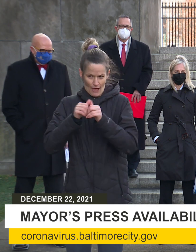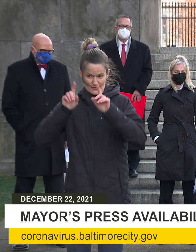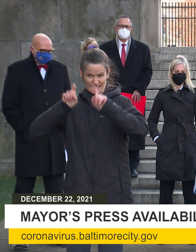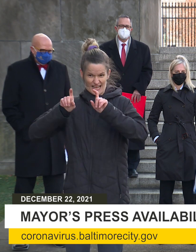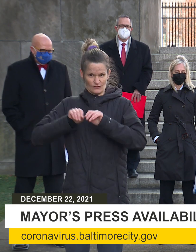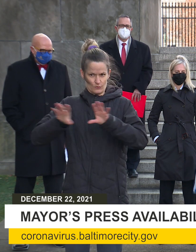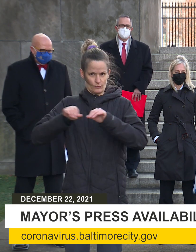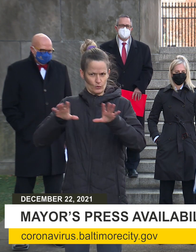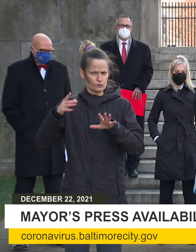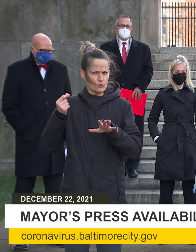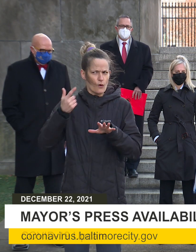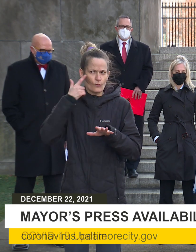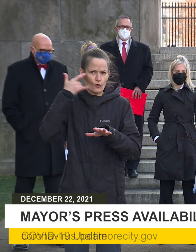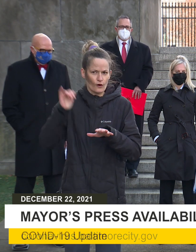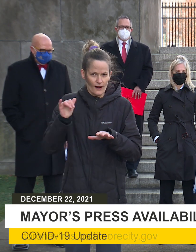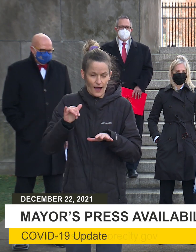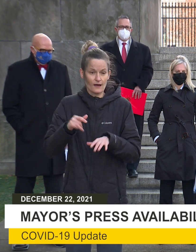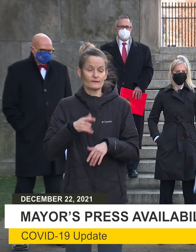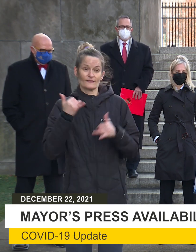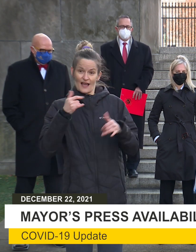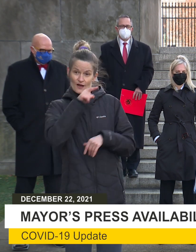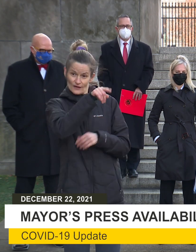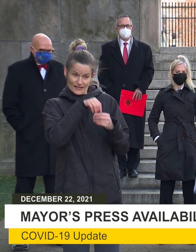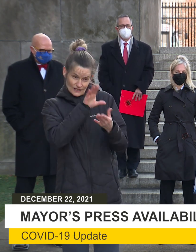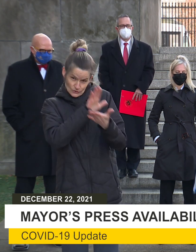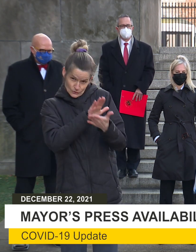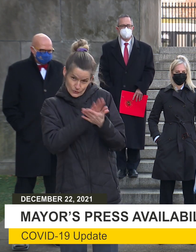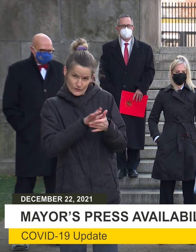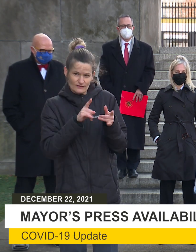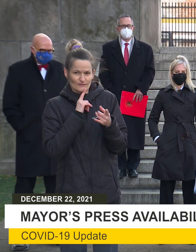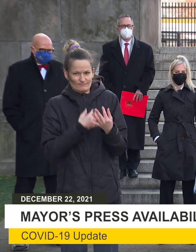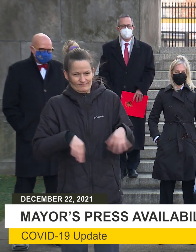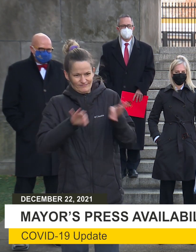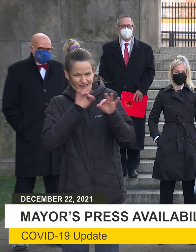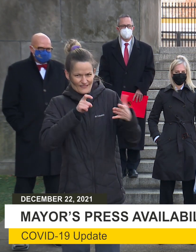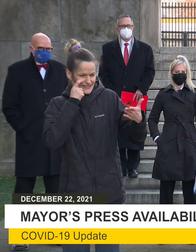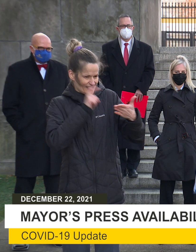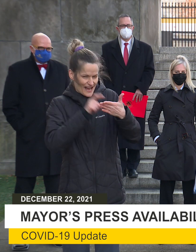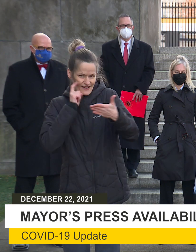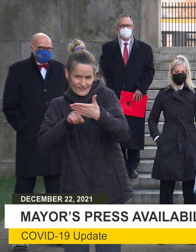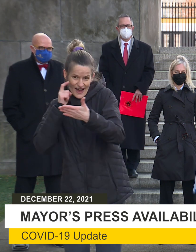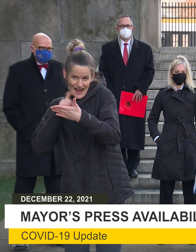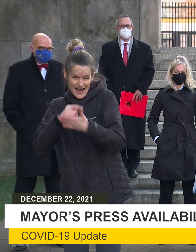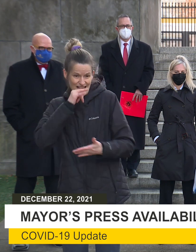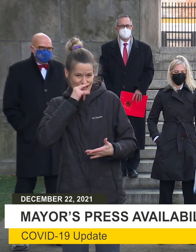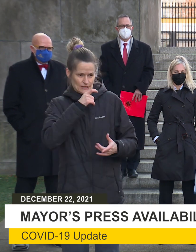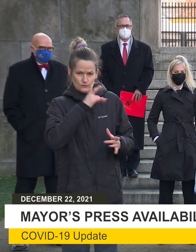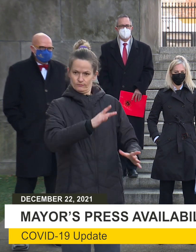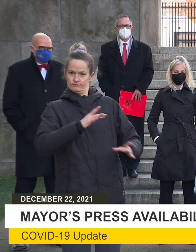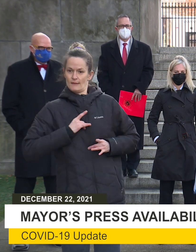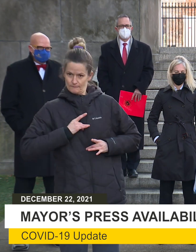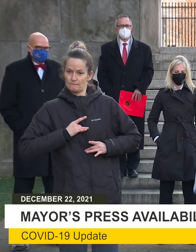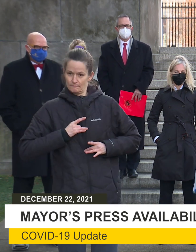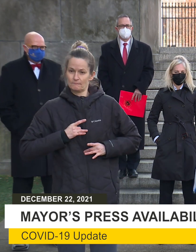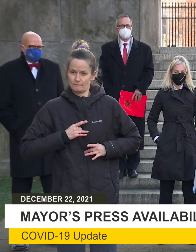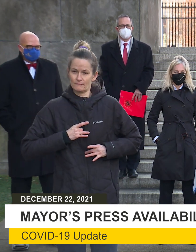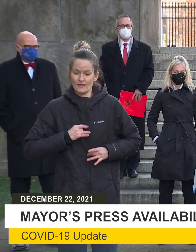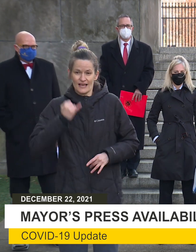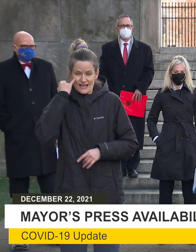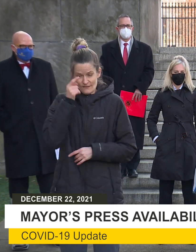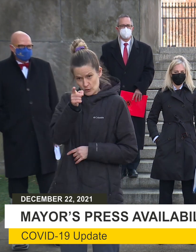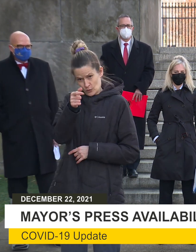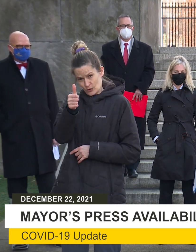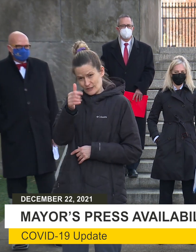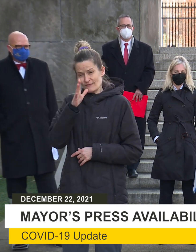in helping us identify pediatric cases and possible exposures. If you are a parent or a caregiver of a Baltimore City public school